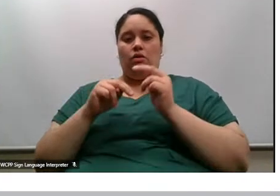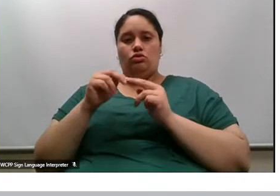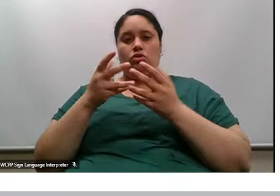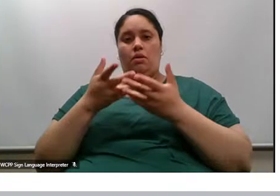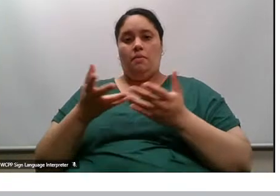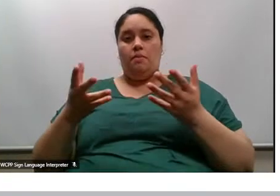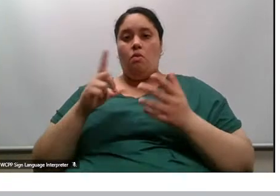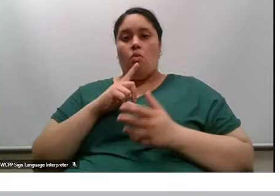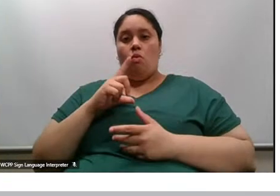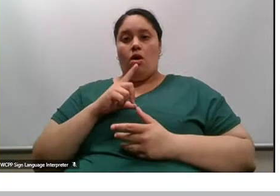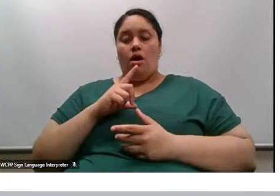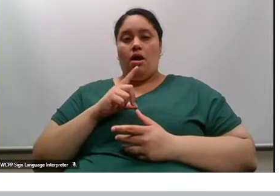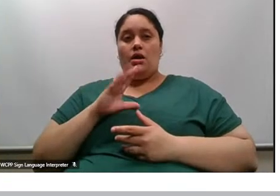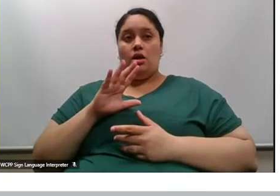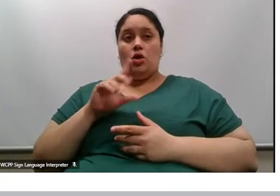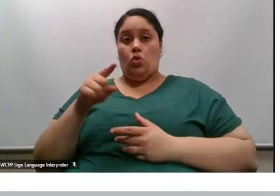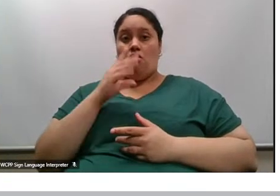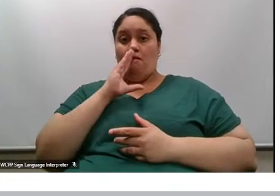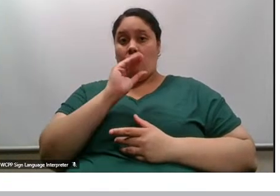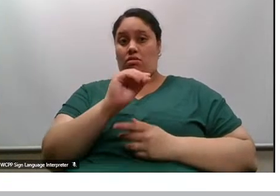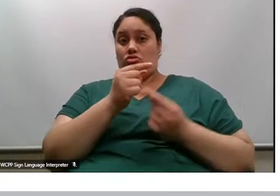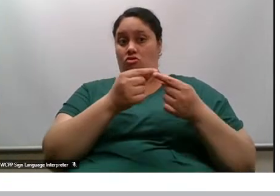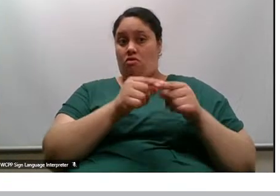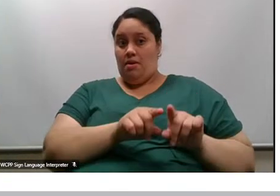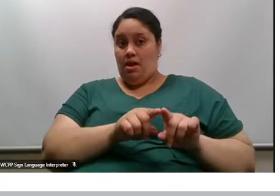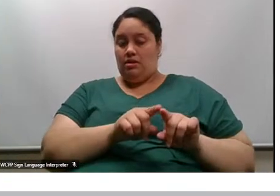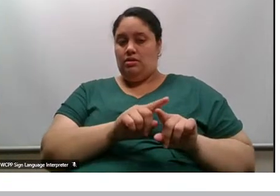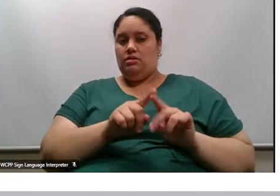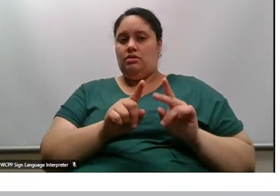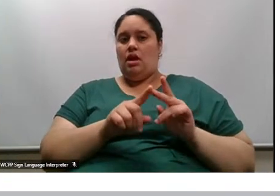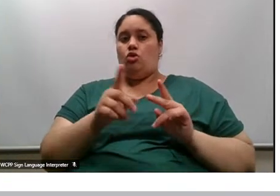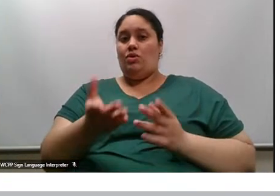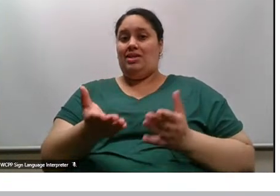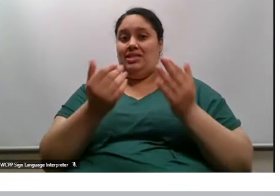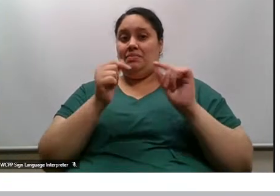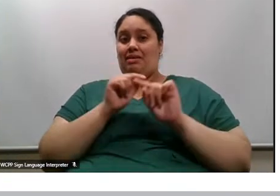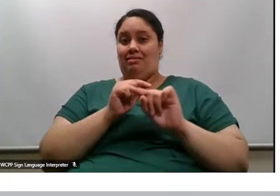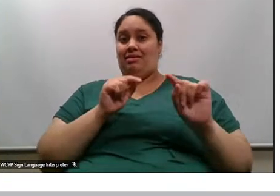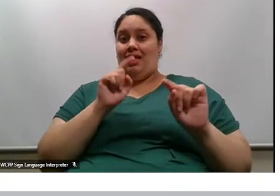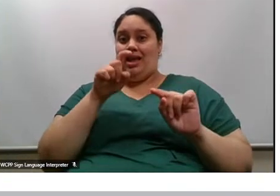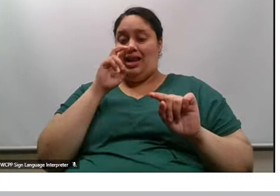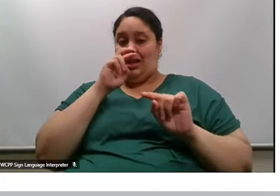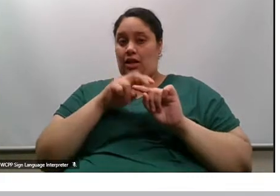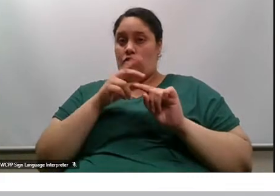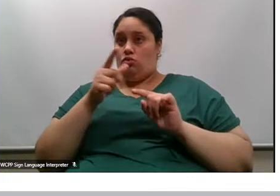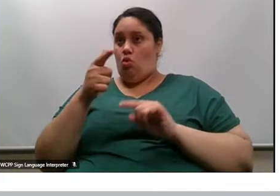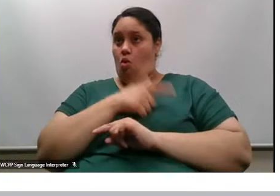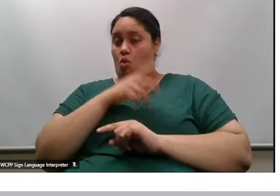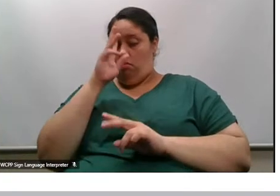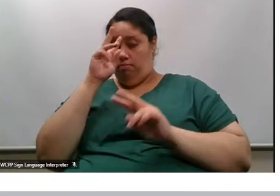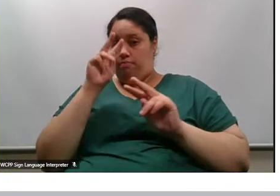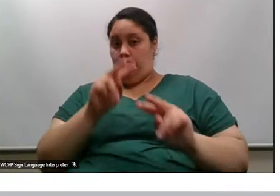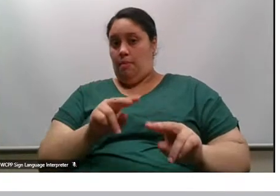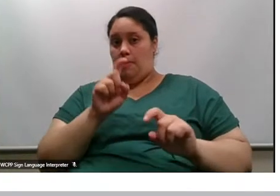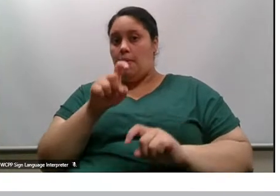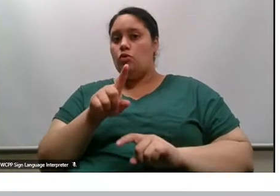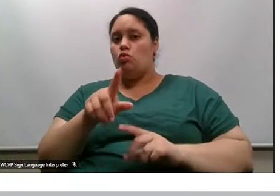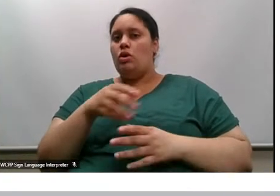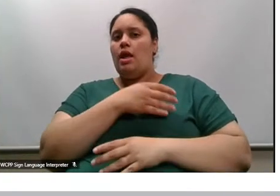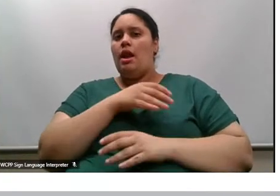you ask compliance and you expect it through law enforcement, you know, you've got